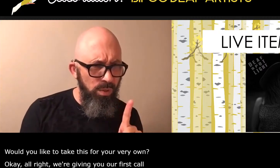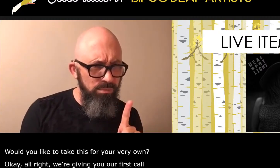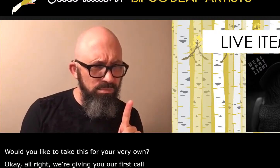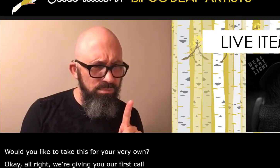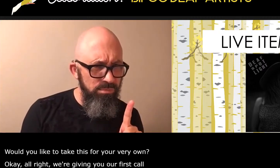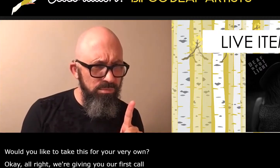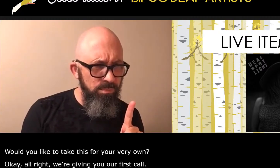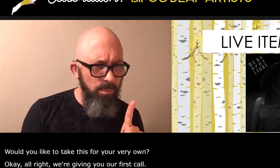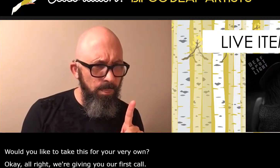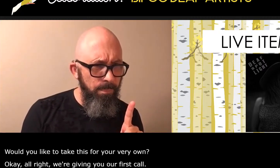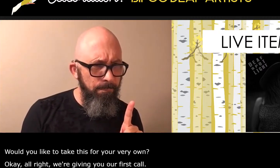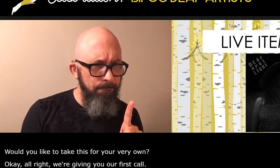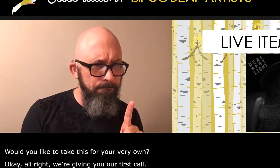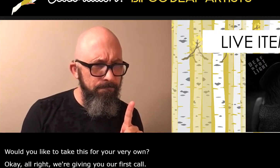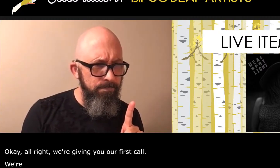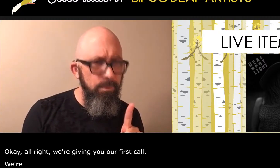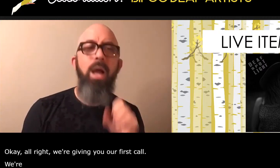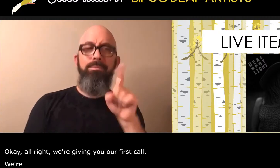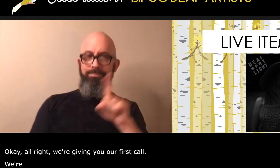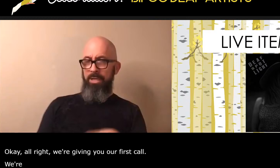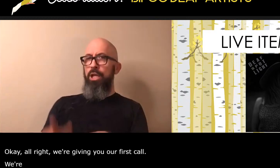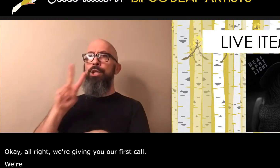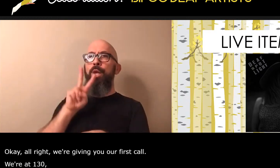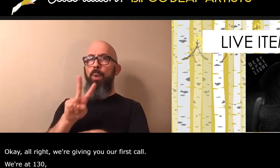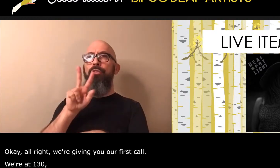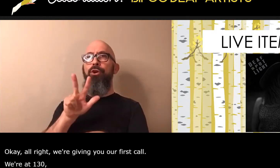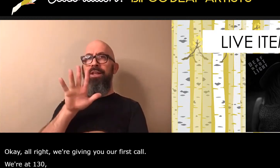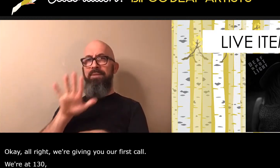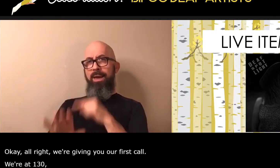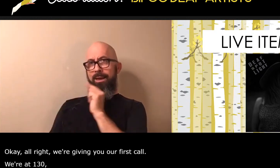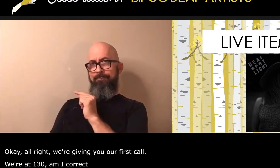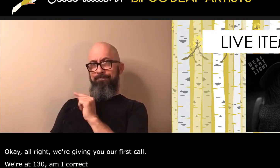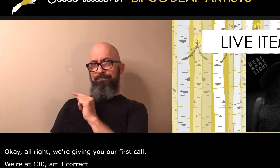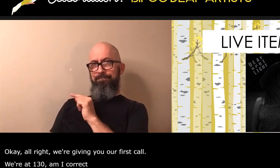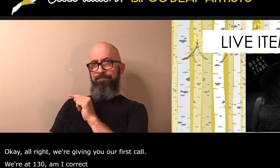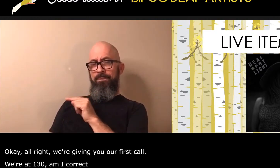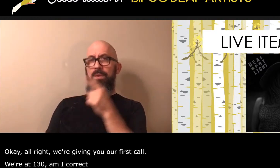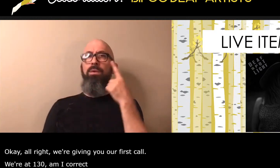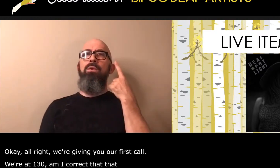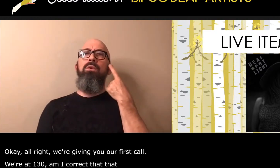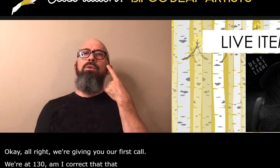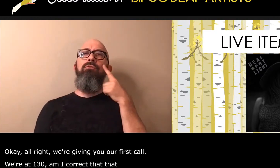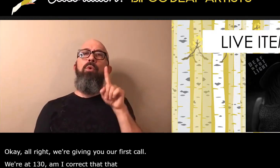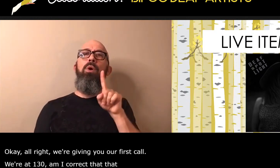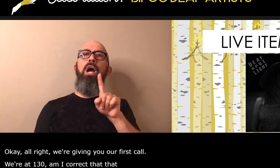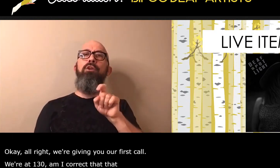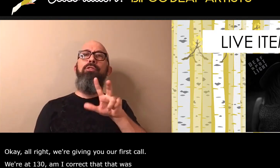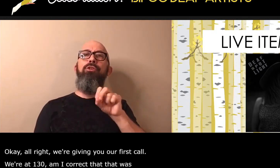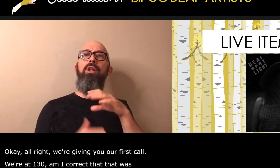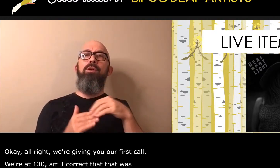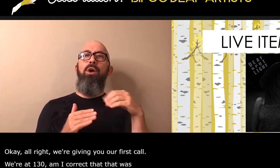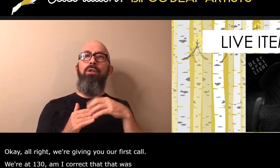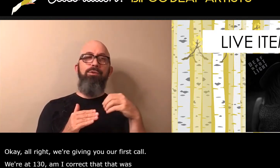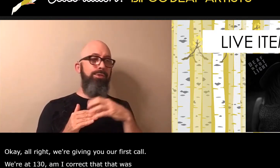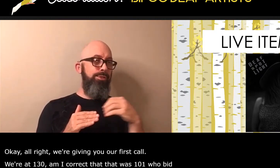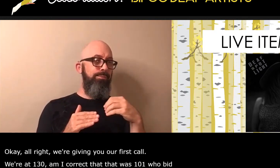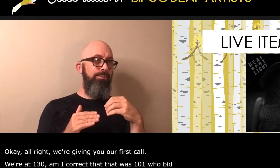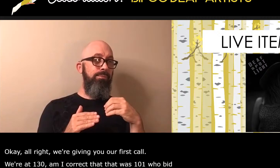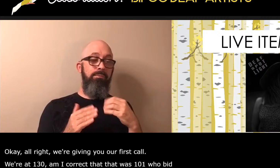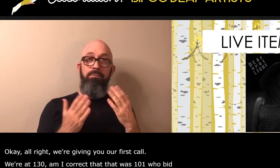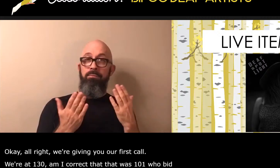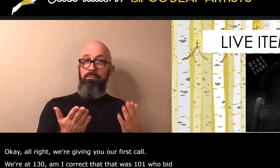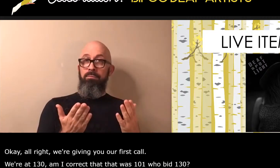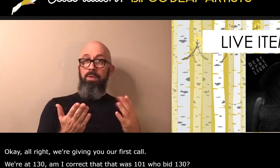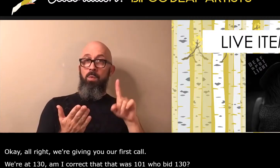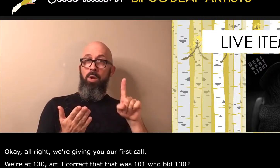We're at 130. Am I correct that that was 101 who bid 130? It was 235